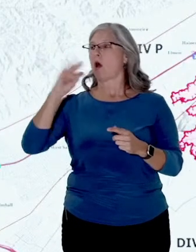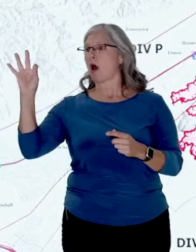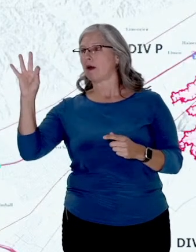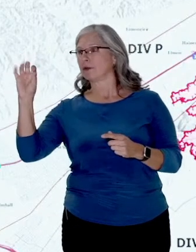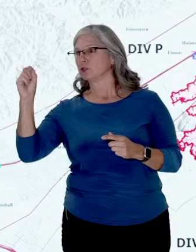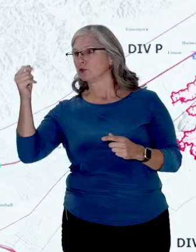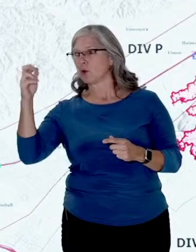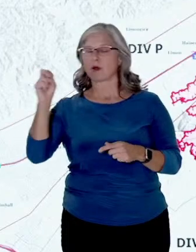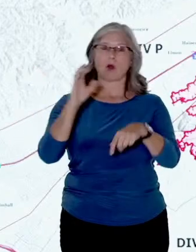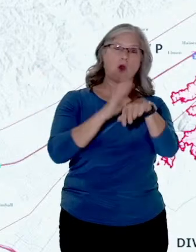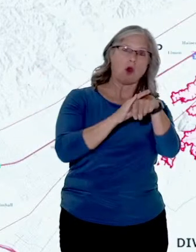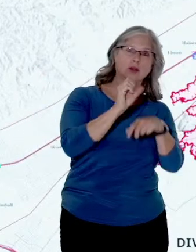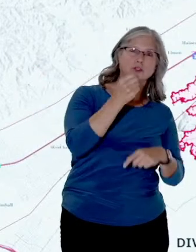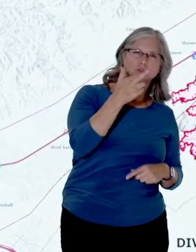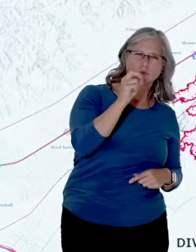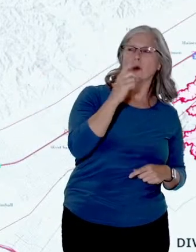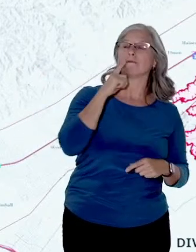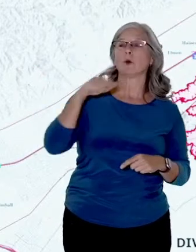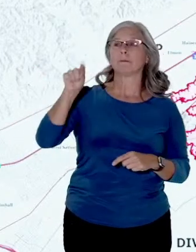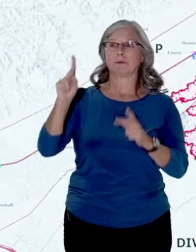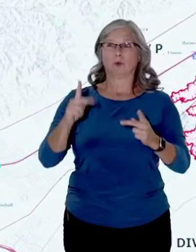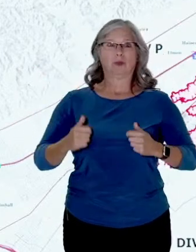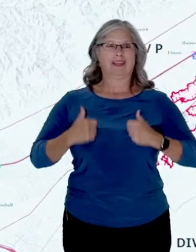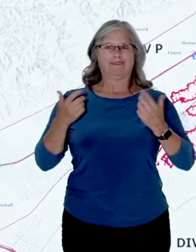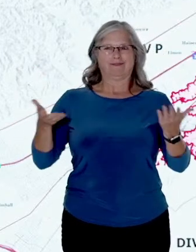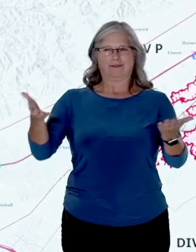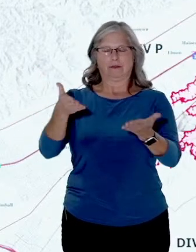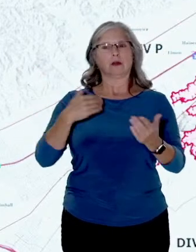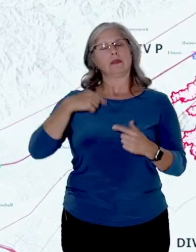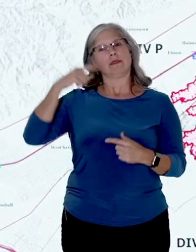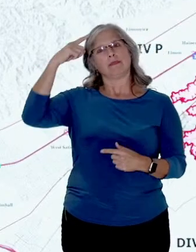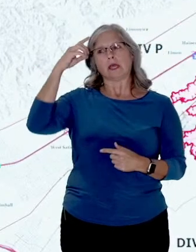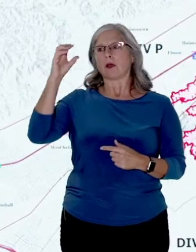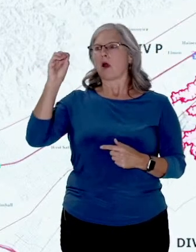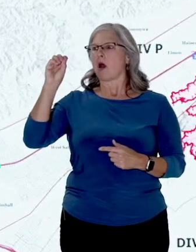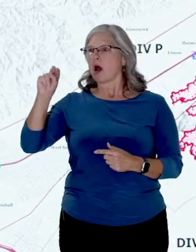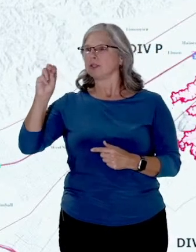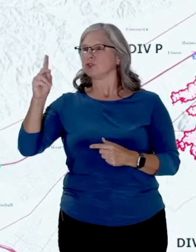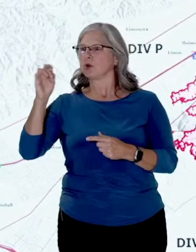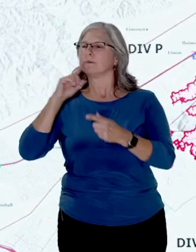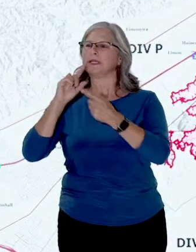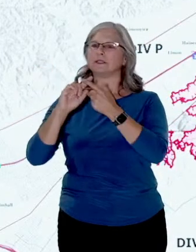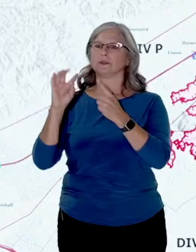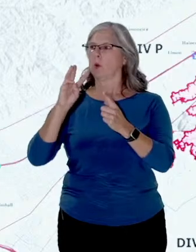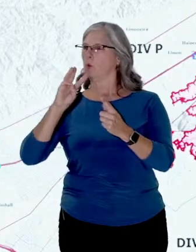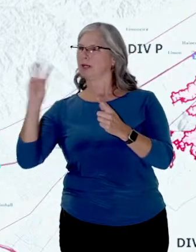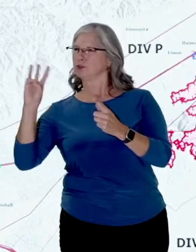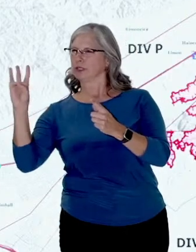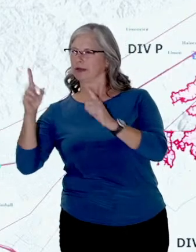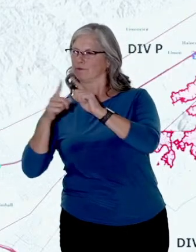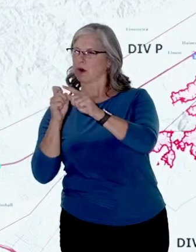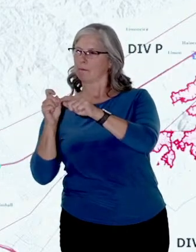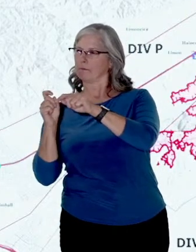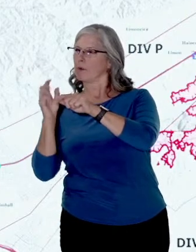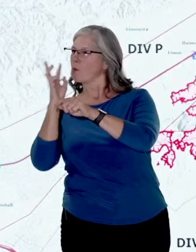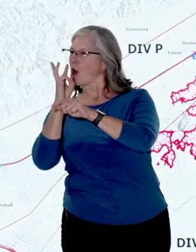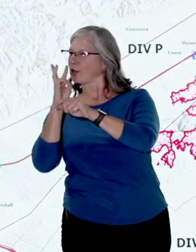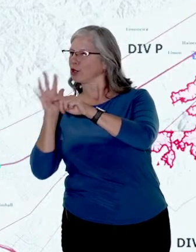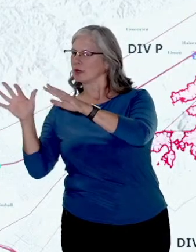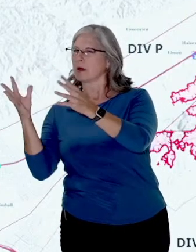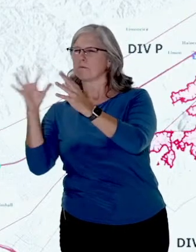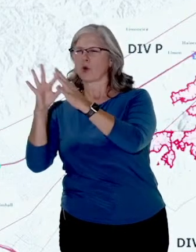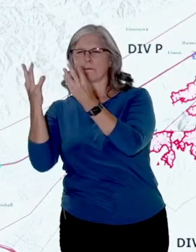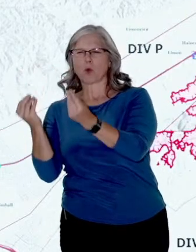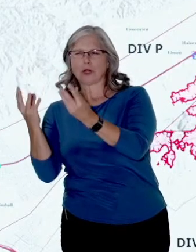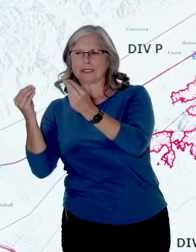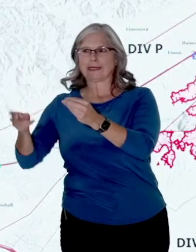offshore. For the residents out there, if you think about an onshore wind, that means westerly or from the ocean, which generally means a more moist